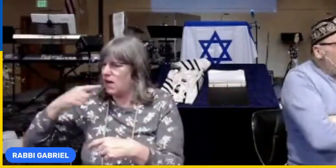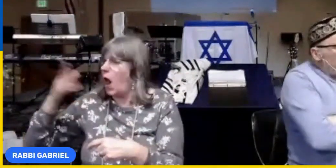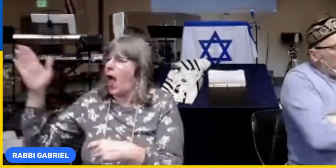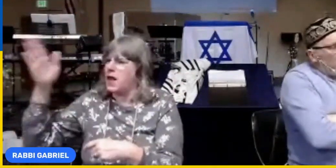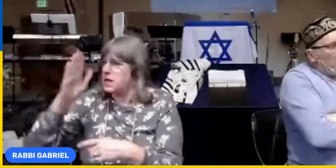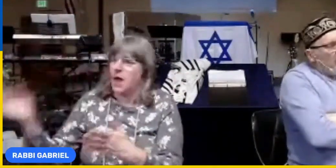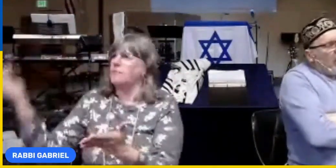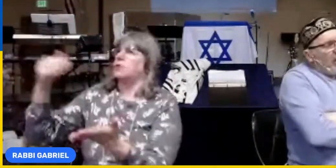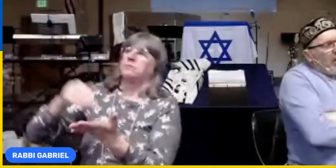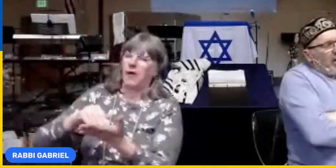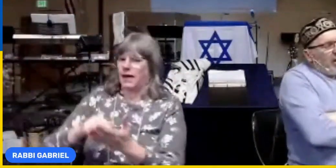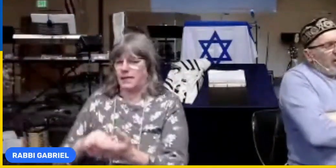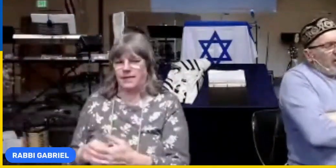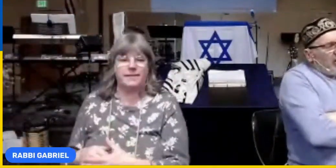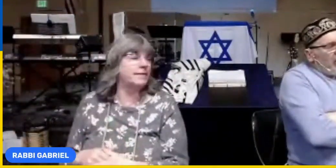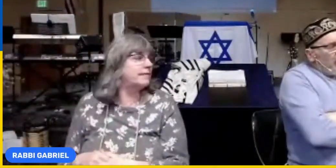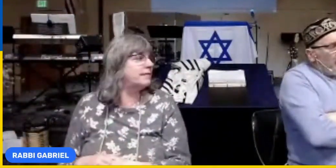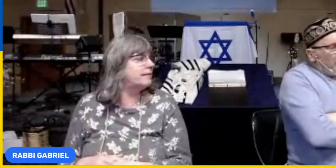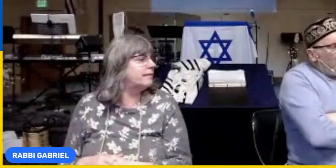Help us to continue